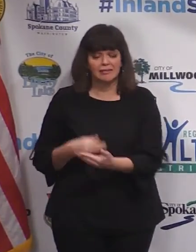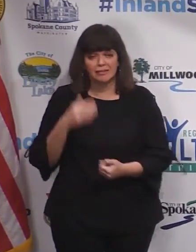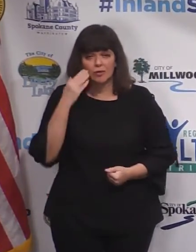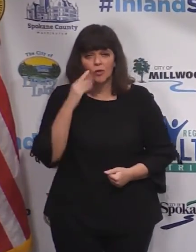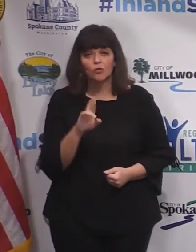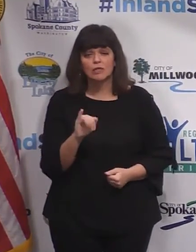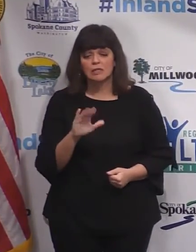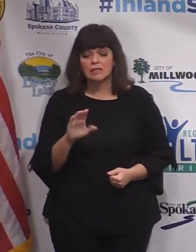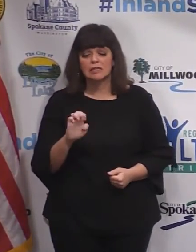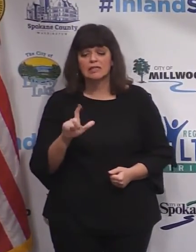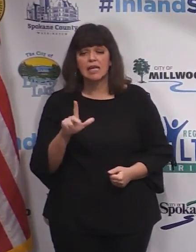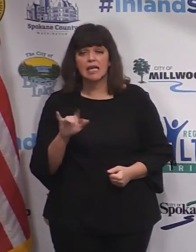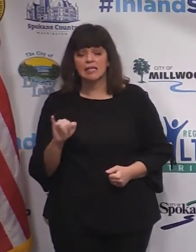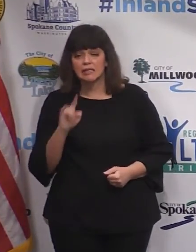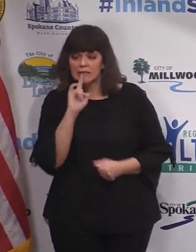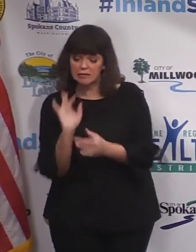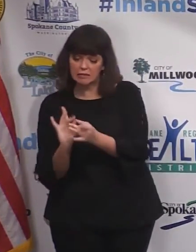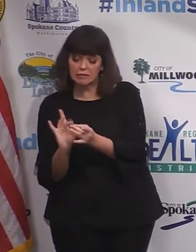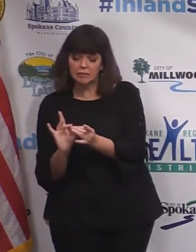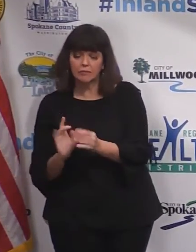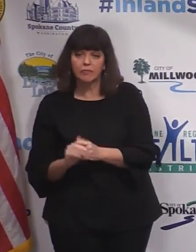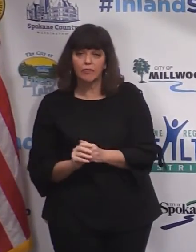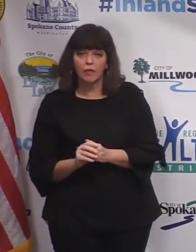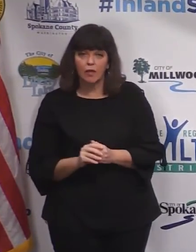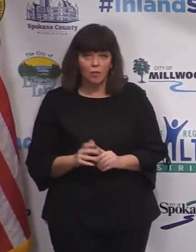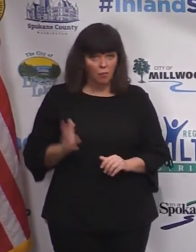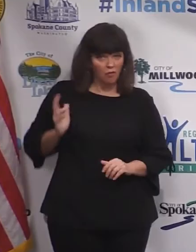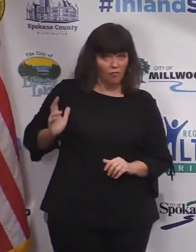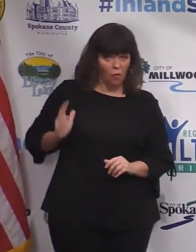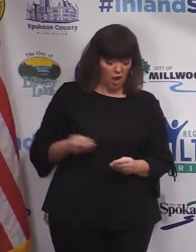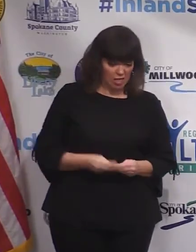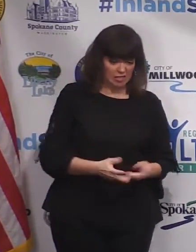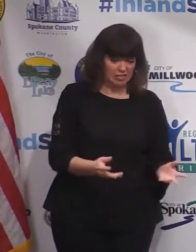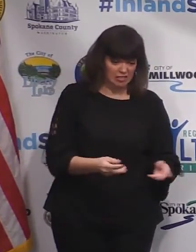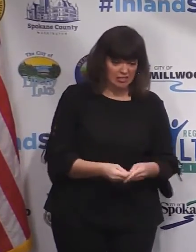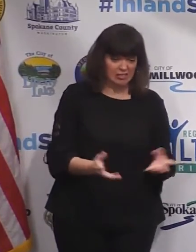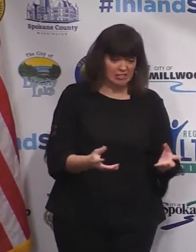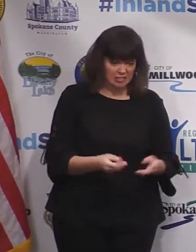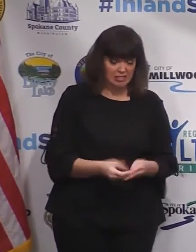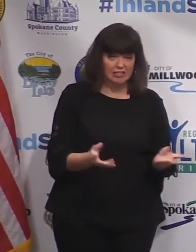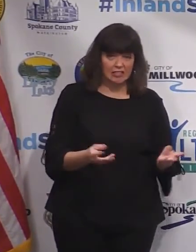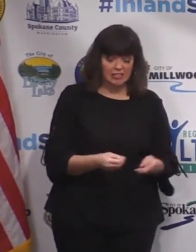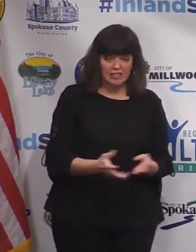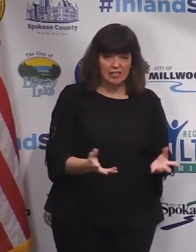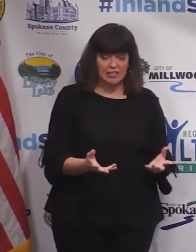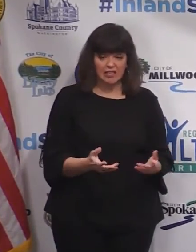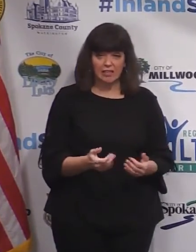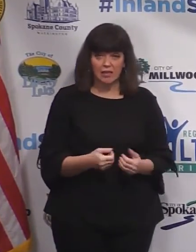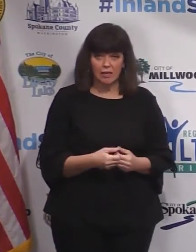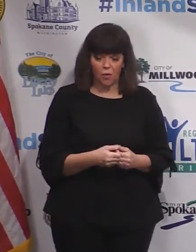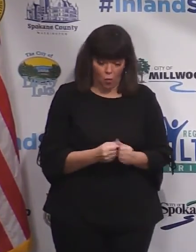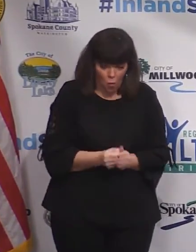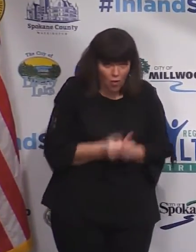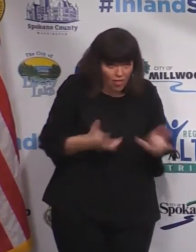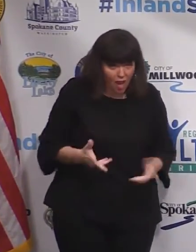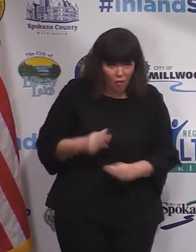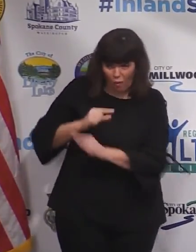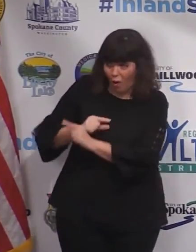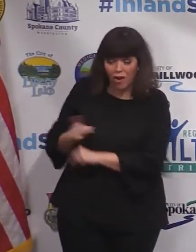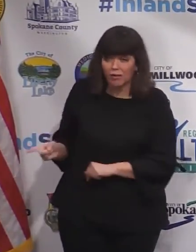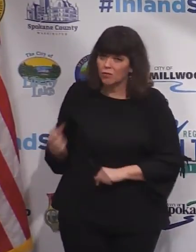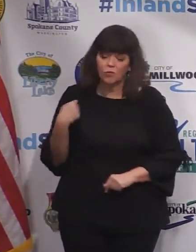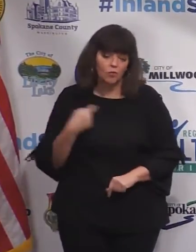today without their support. They're there 6 days a week, packing food 8 hours a day, based on the types of products that we've been able